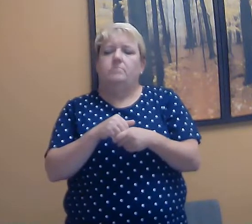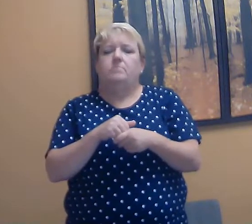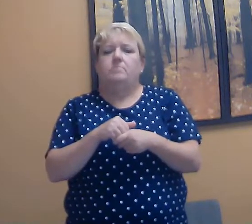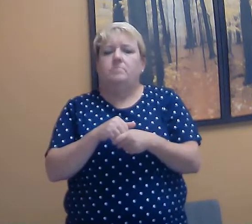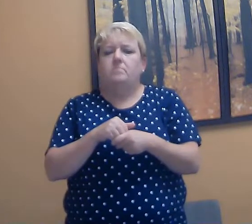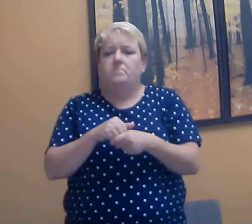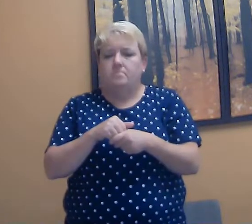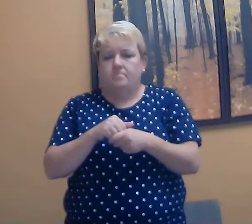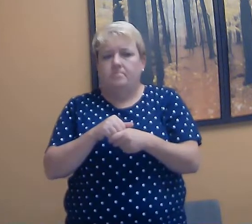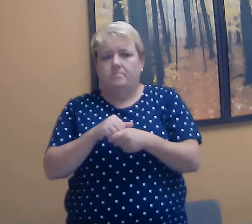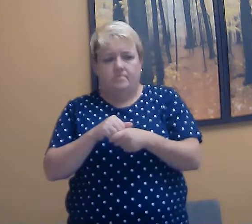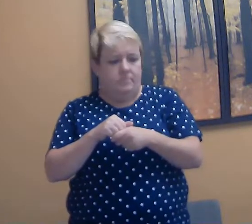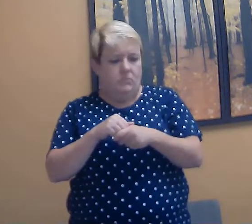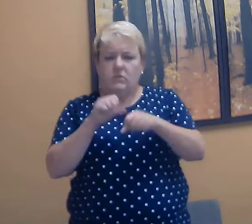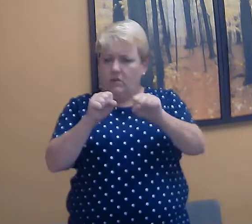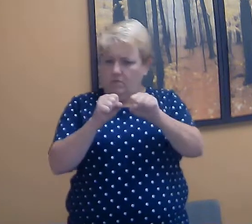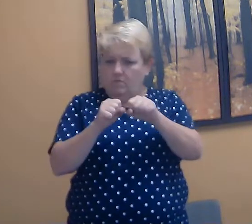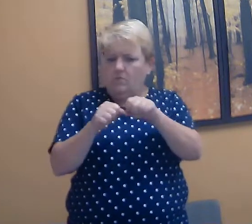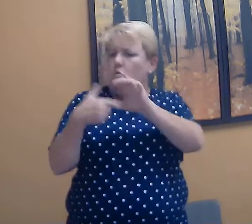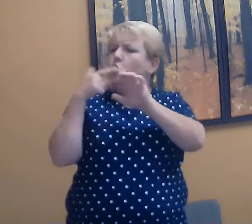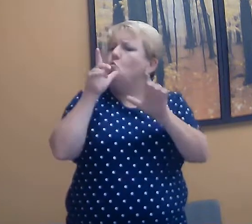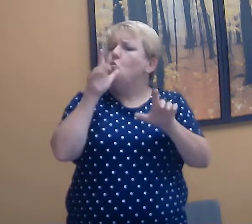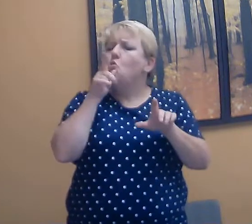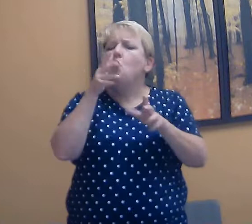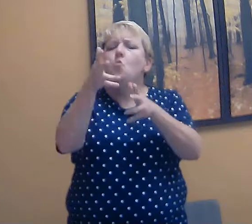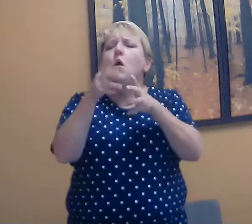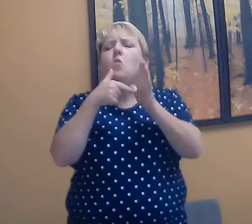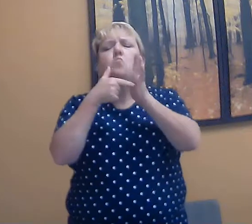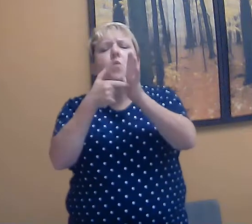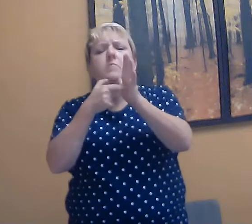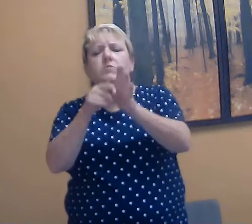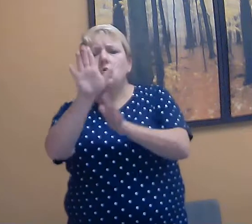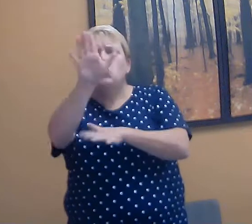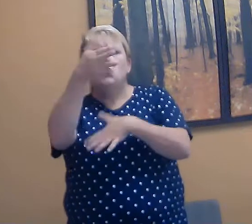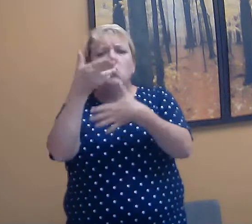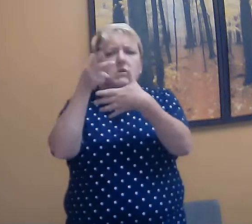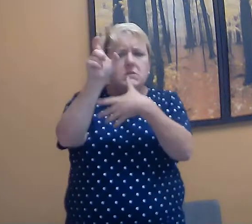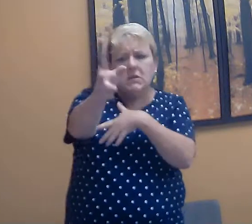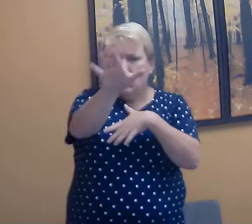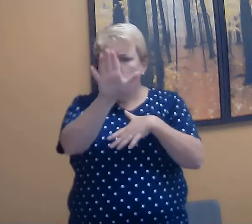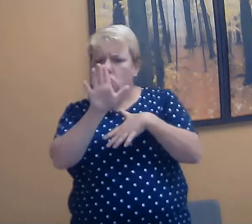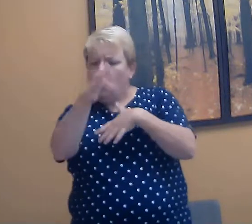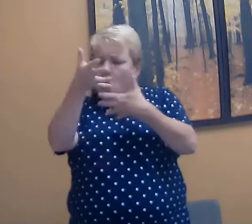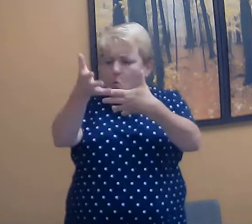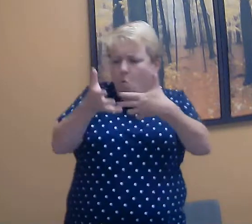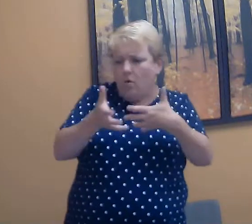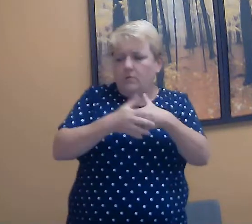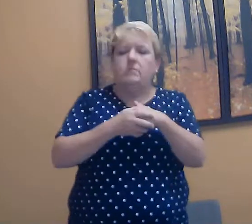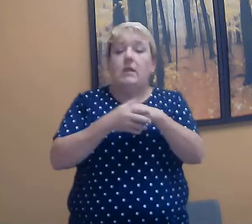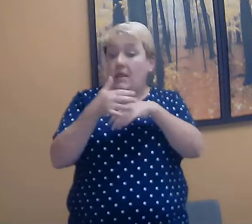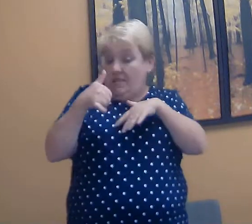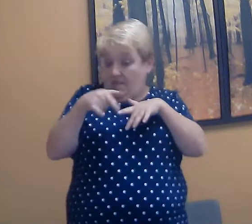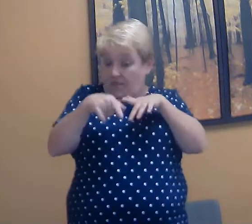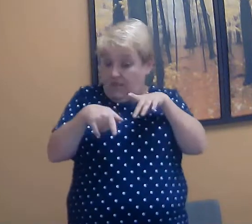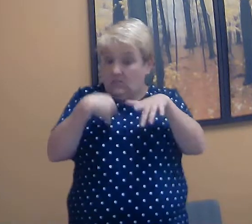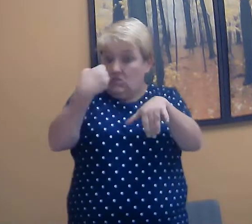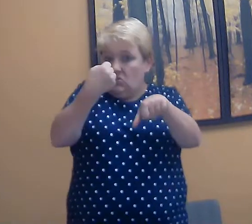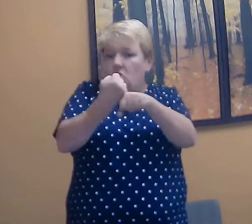who represent you. And this year we have the important opportunity to vote for our nation's highest elected official, the President